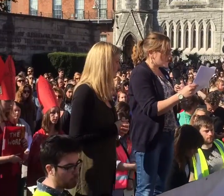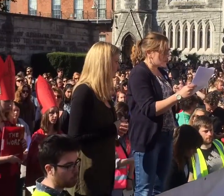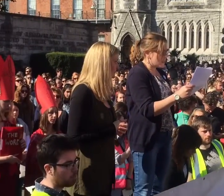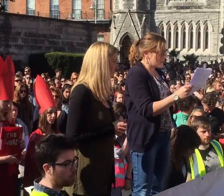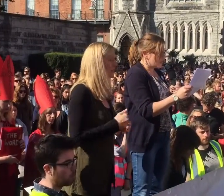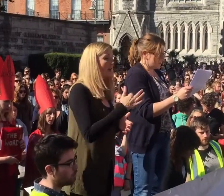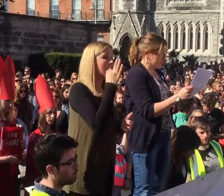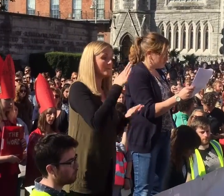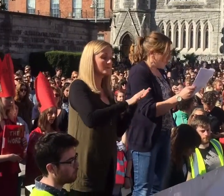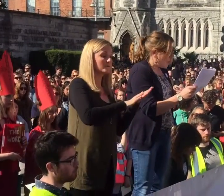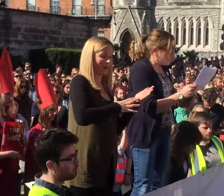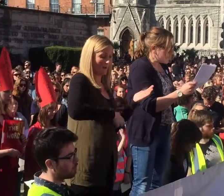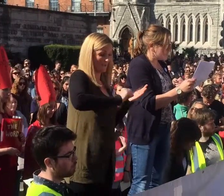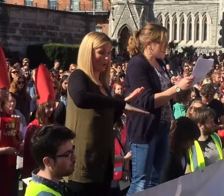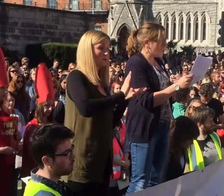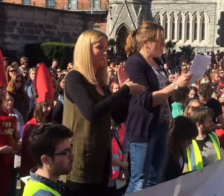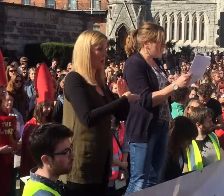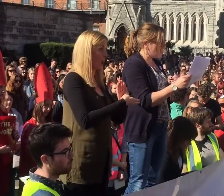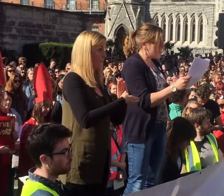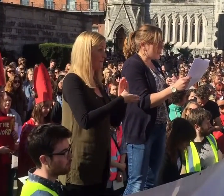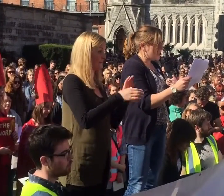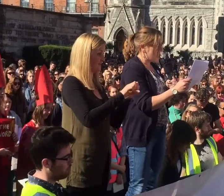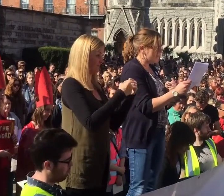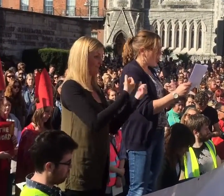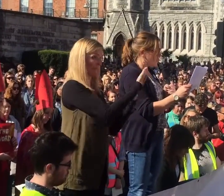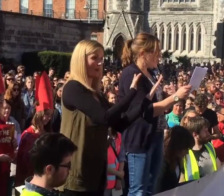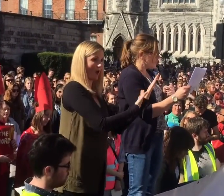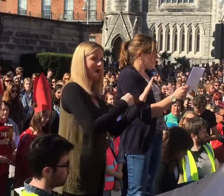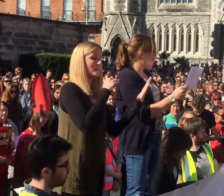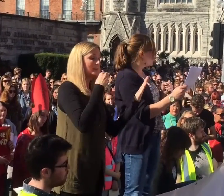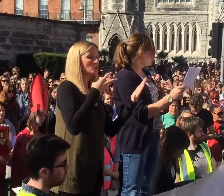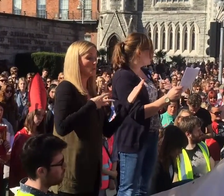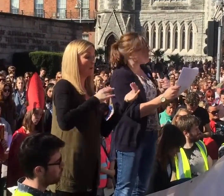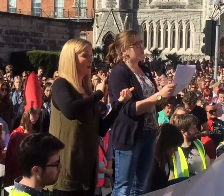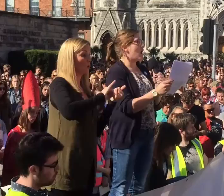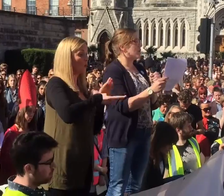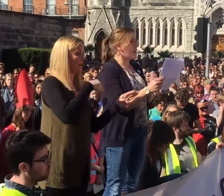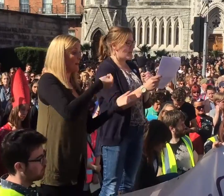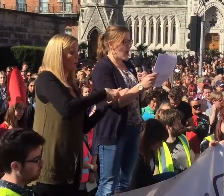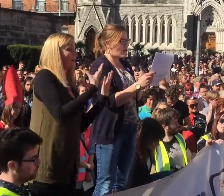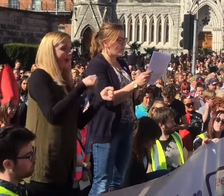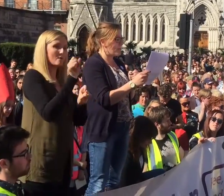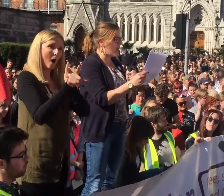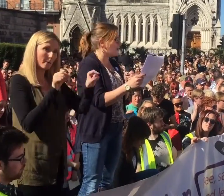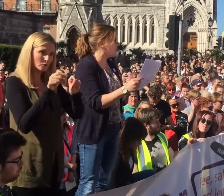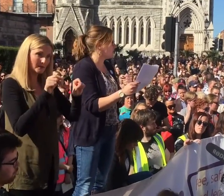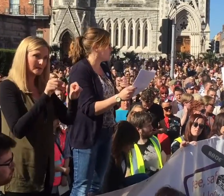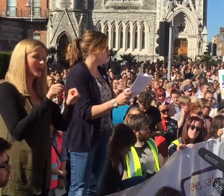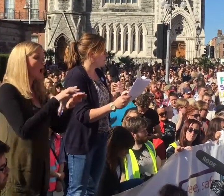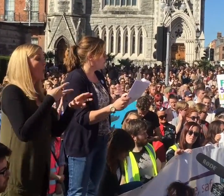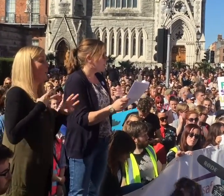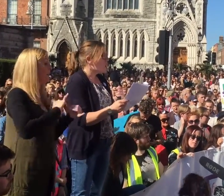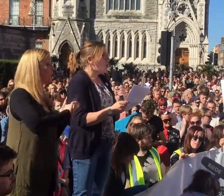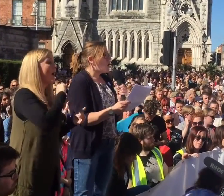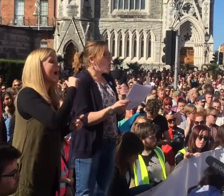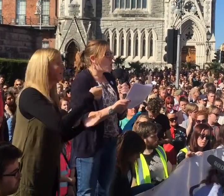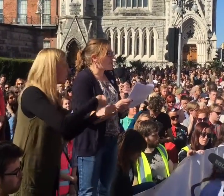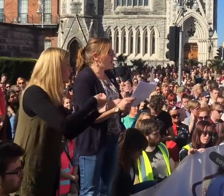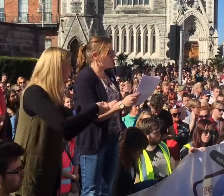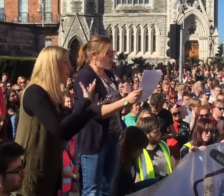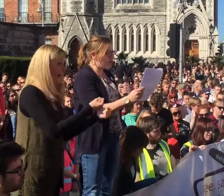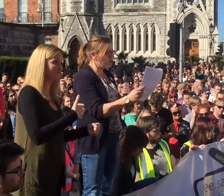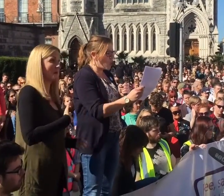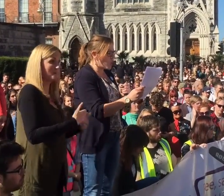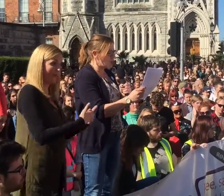Making abortion illegal means that women with money have options and women without money have babies.